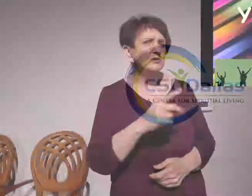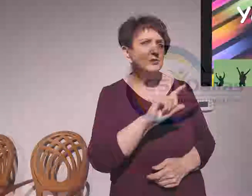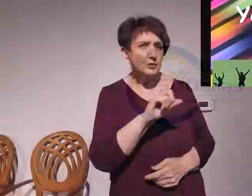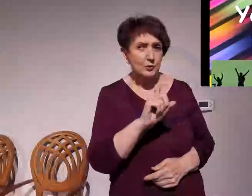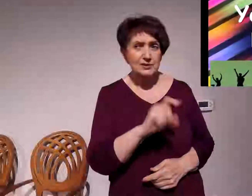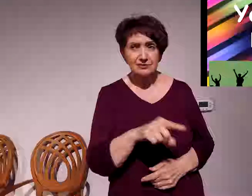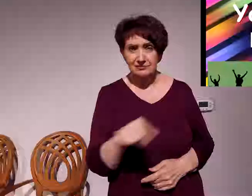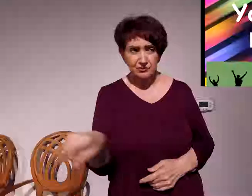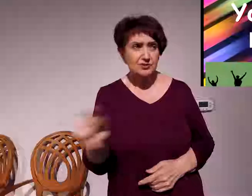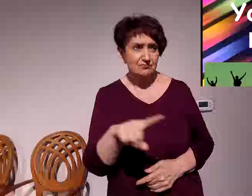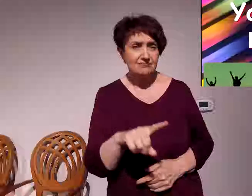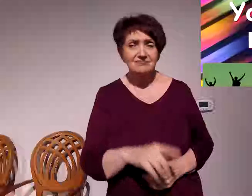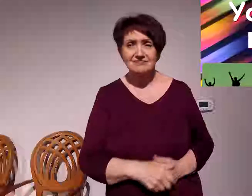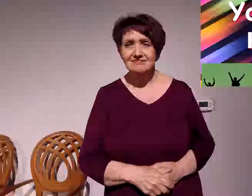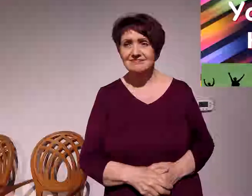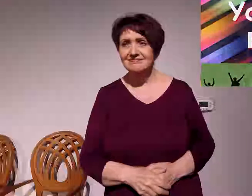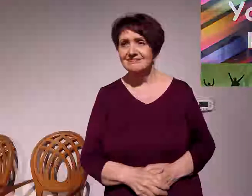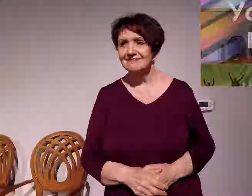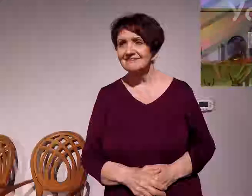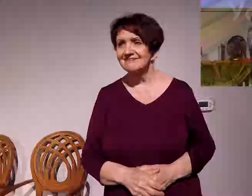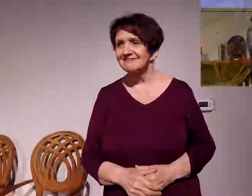questions for you. Yes.